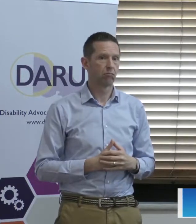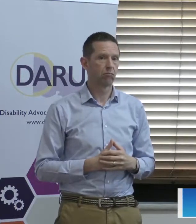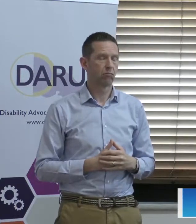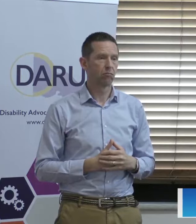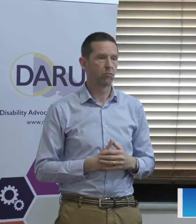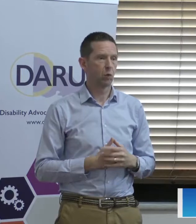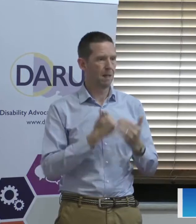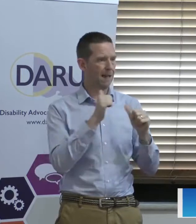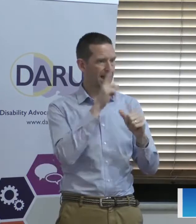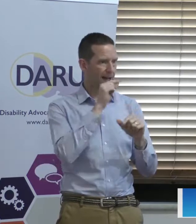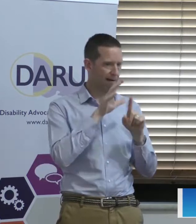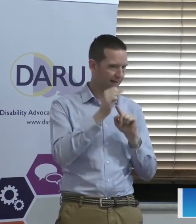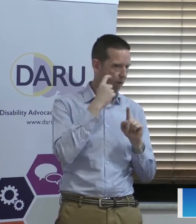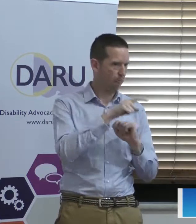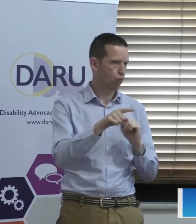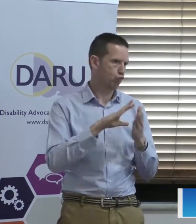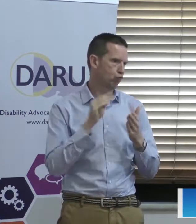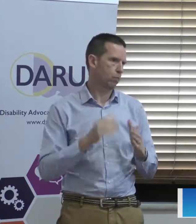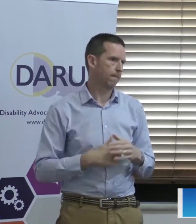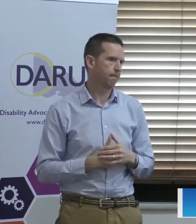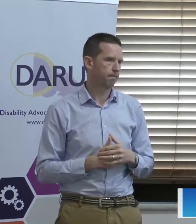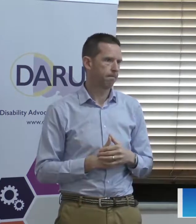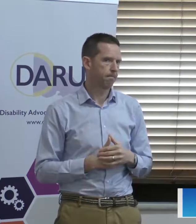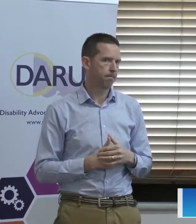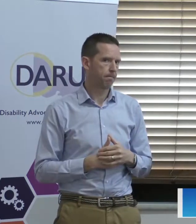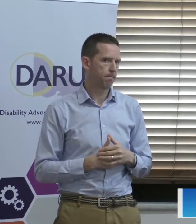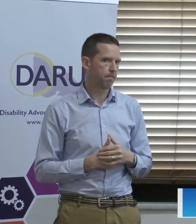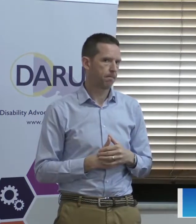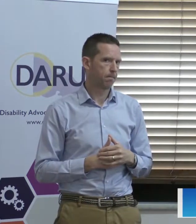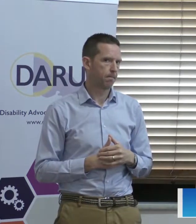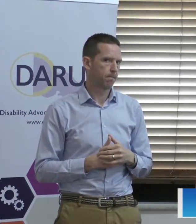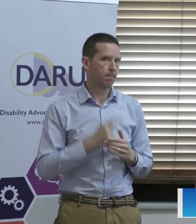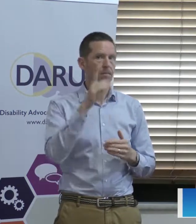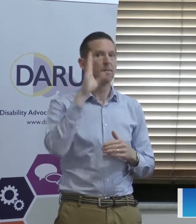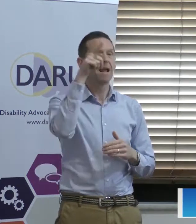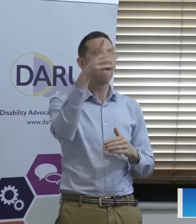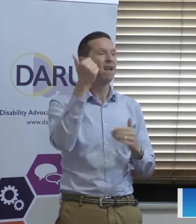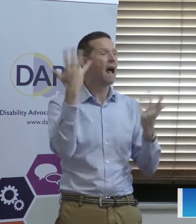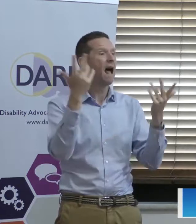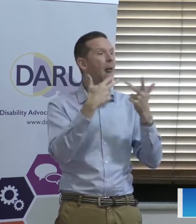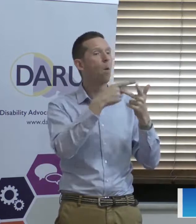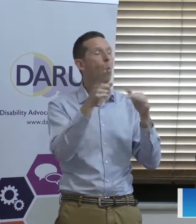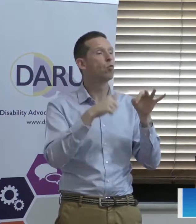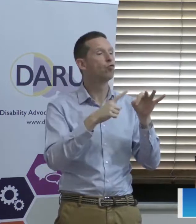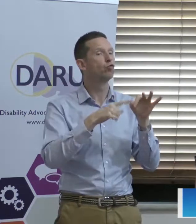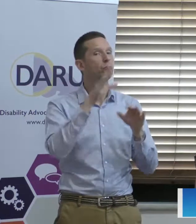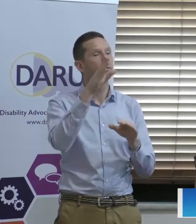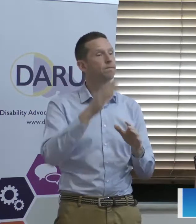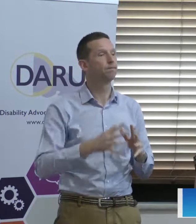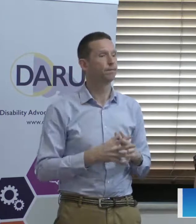able to identify those students. Hope that helps. Are there any other questions before we go?